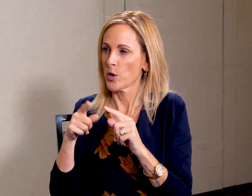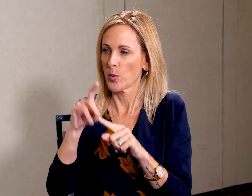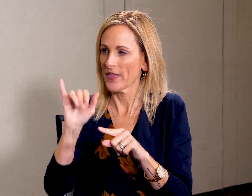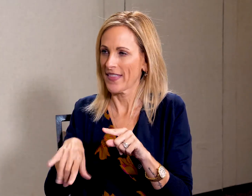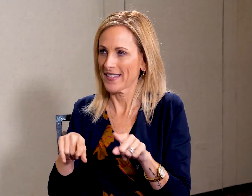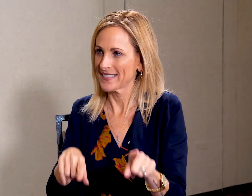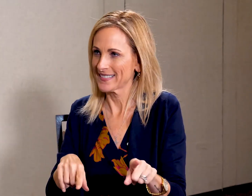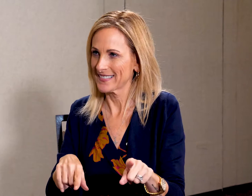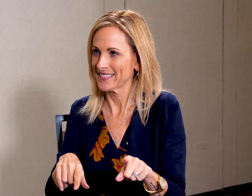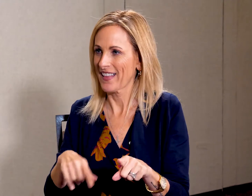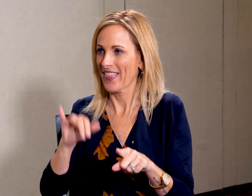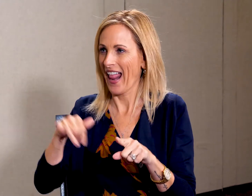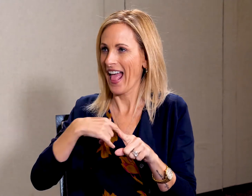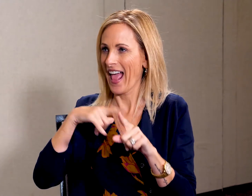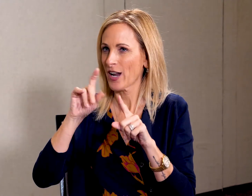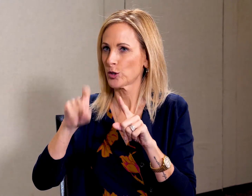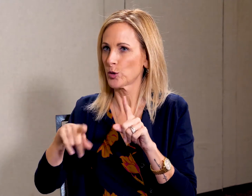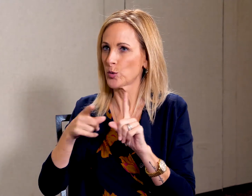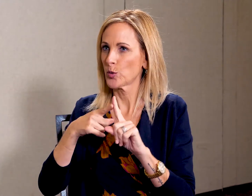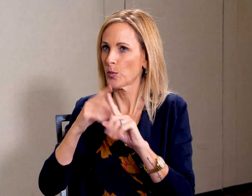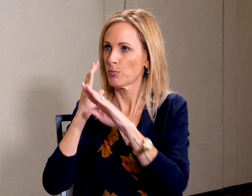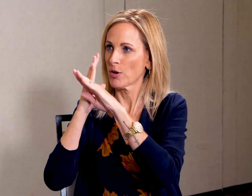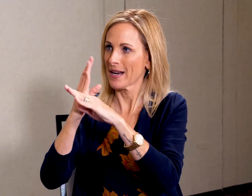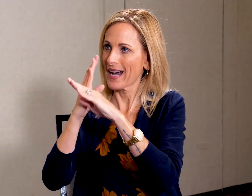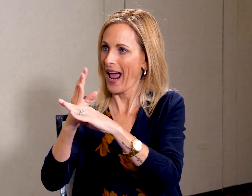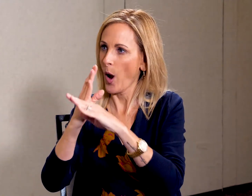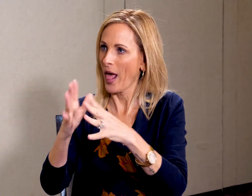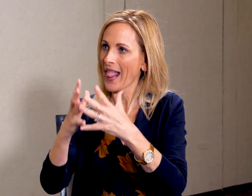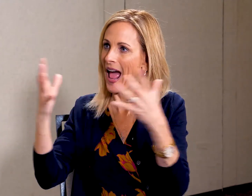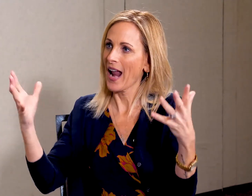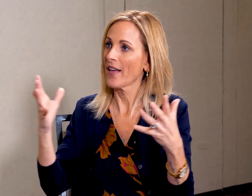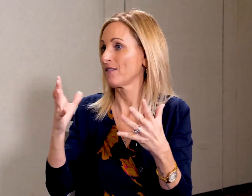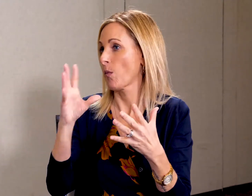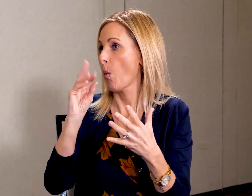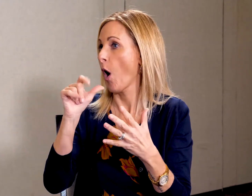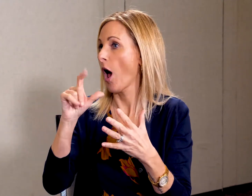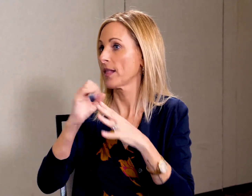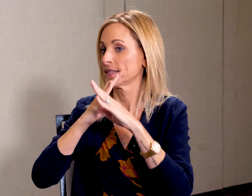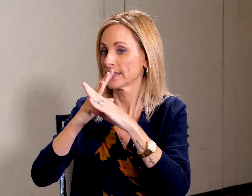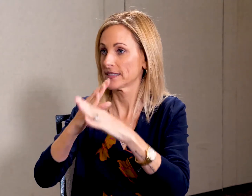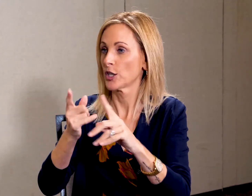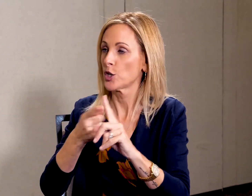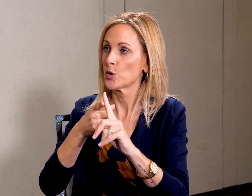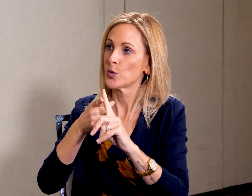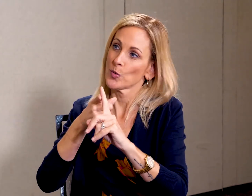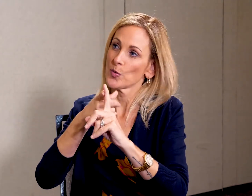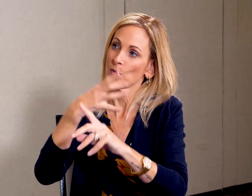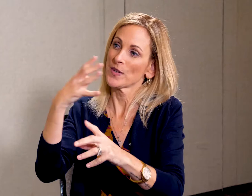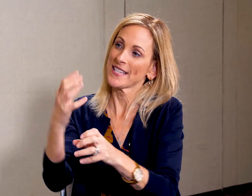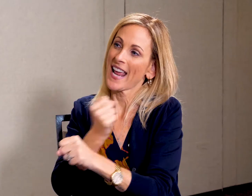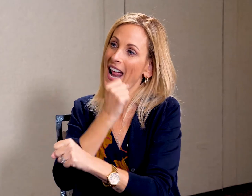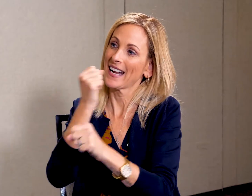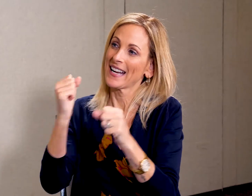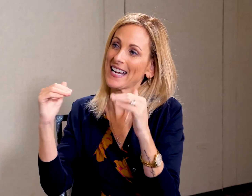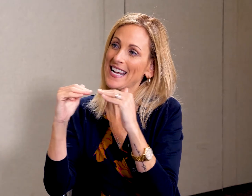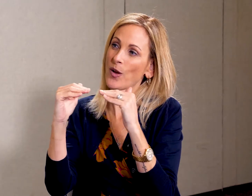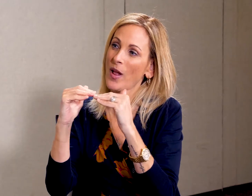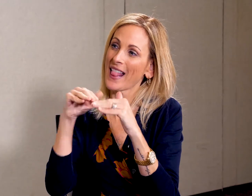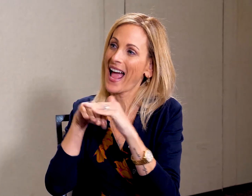discovered was more than just that. That I had to break down a great number of barriers and walls still